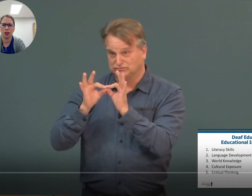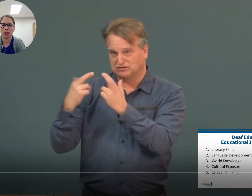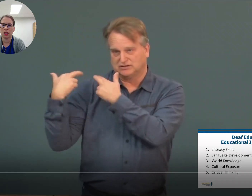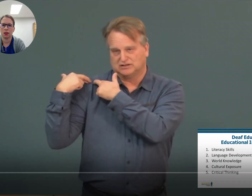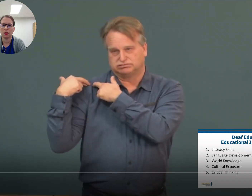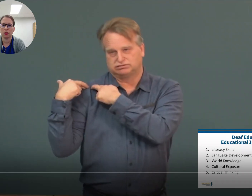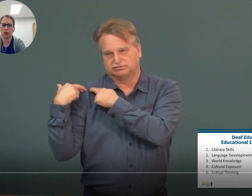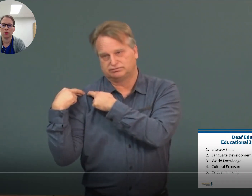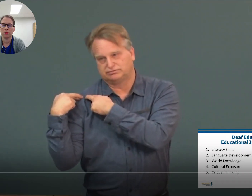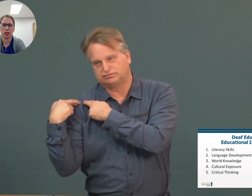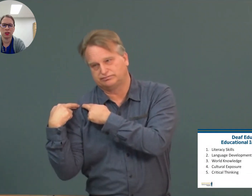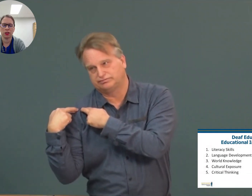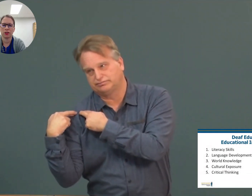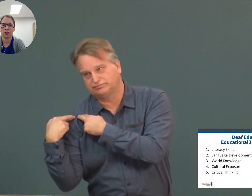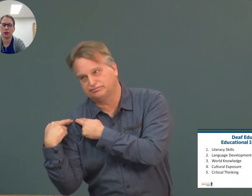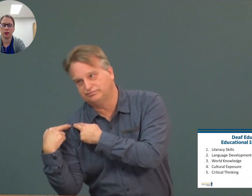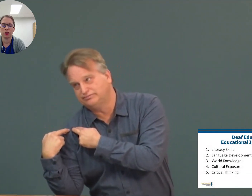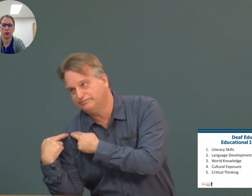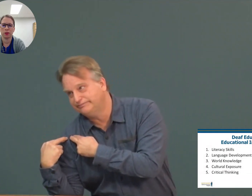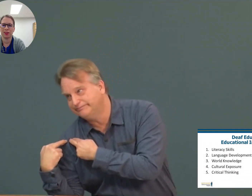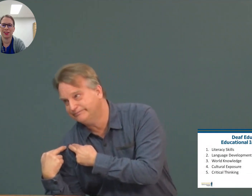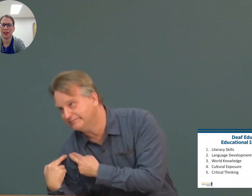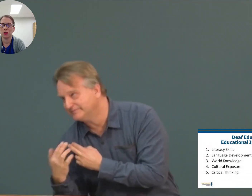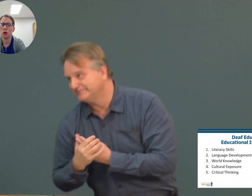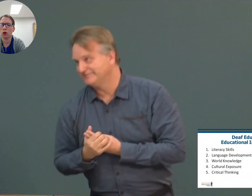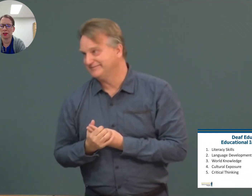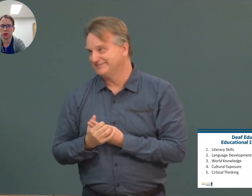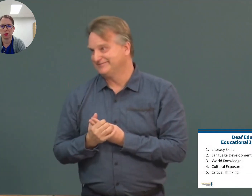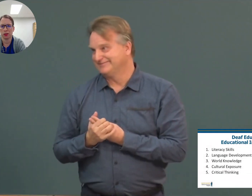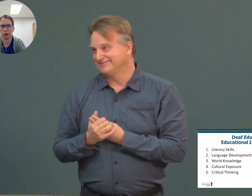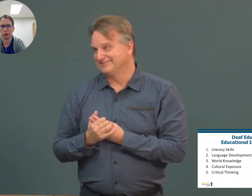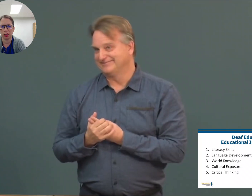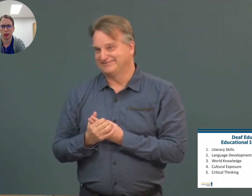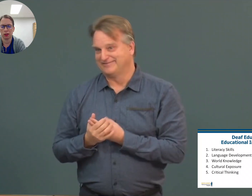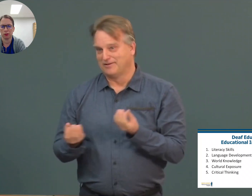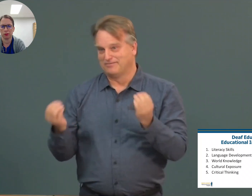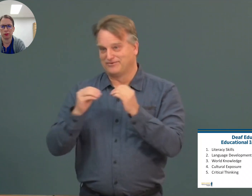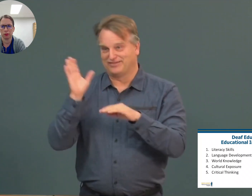And again, being an educational interpreter is an enormous responsibility,